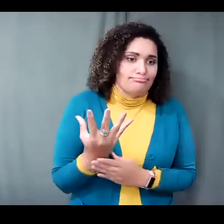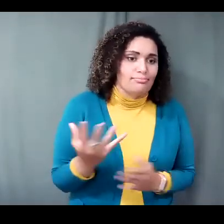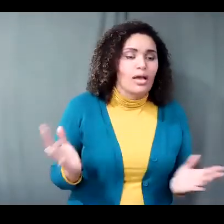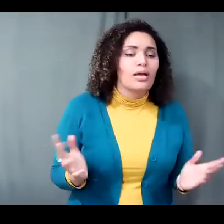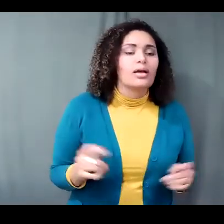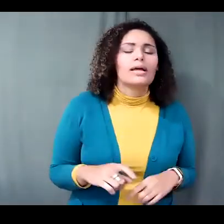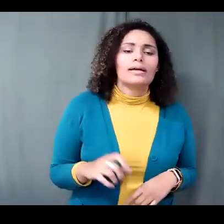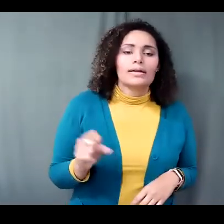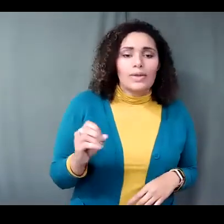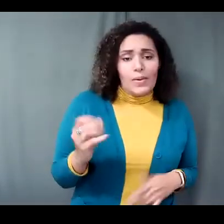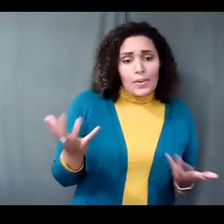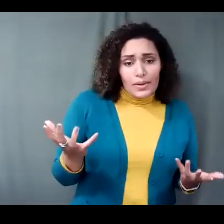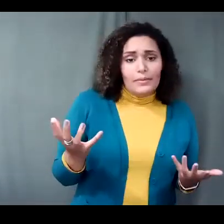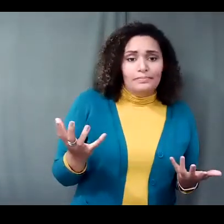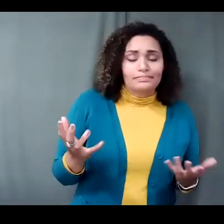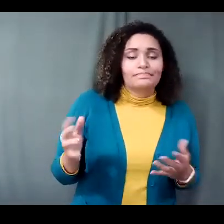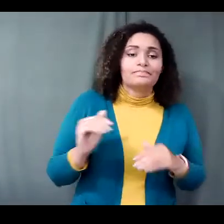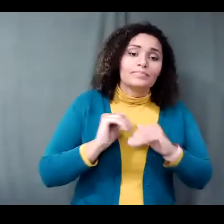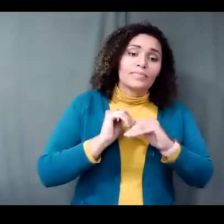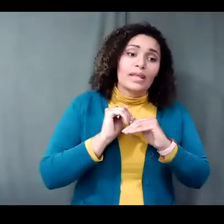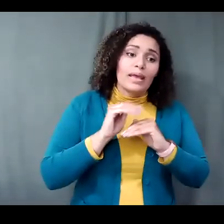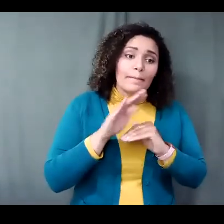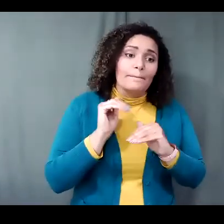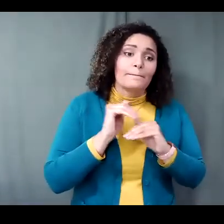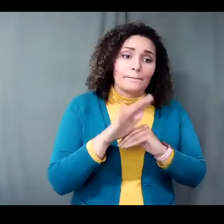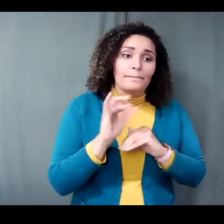huge habits, I guess, of importing wines from